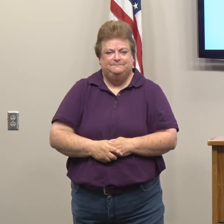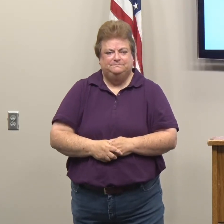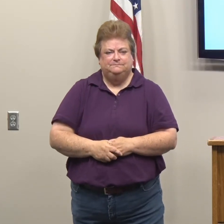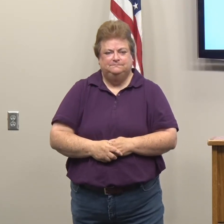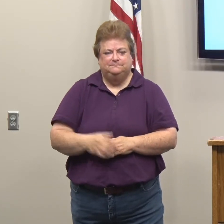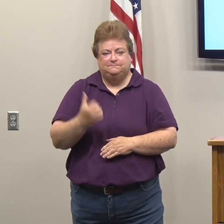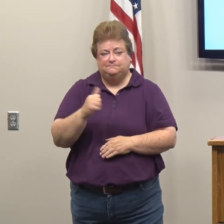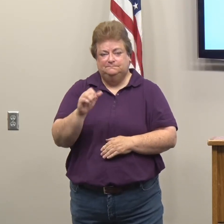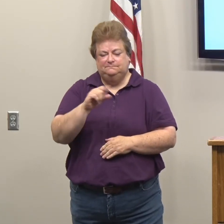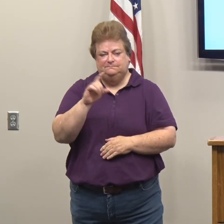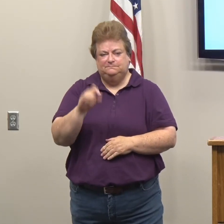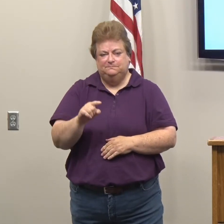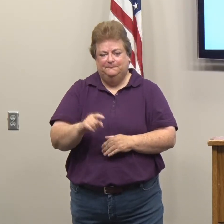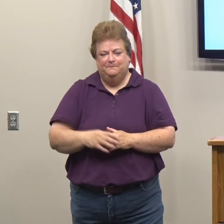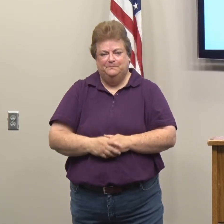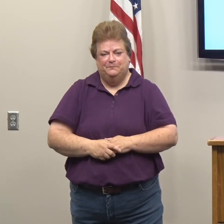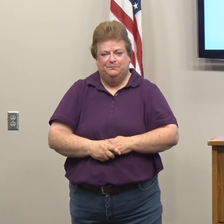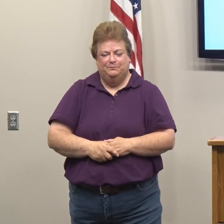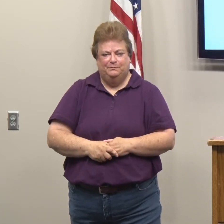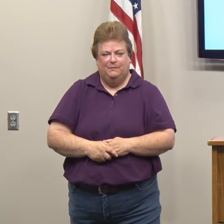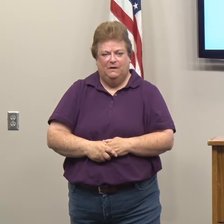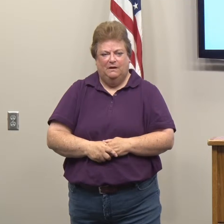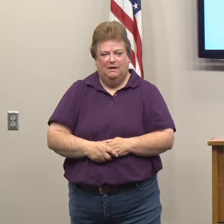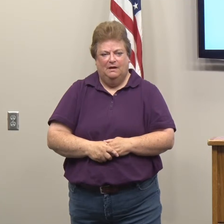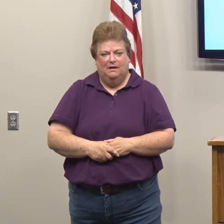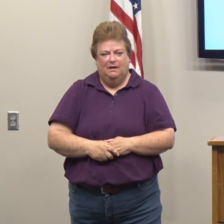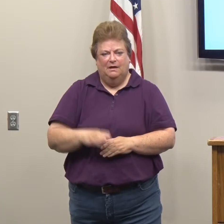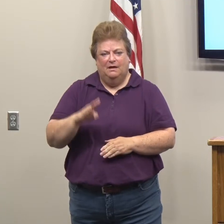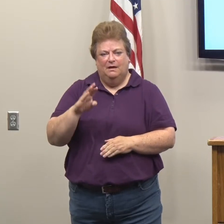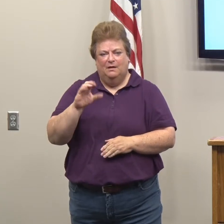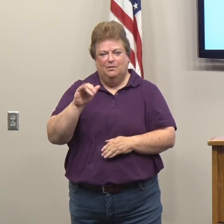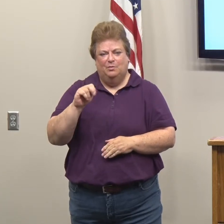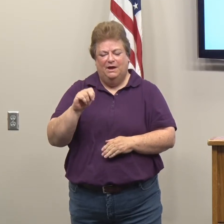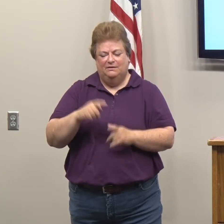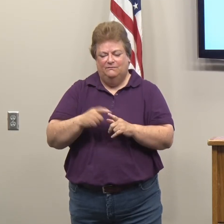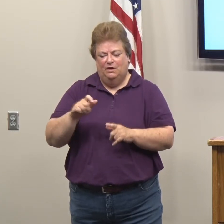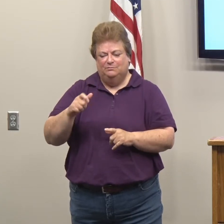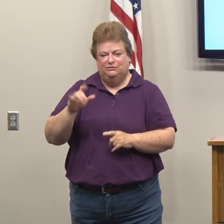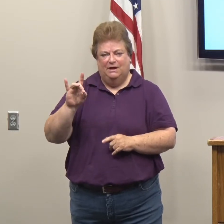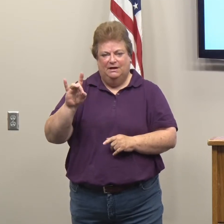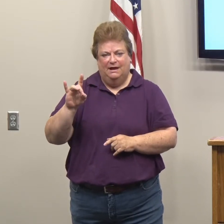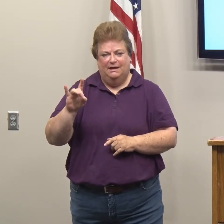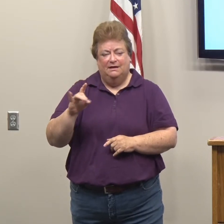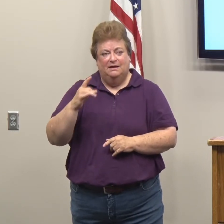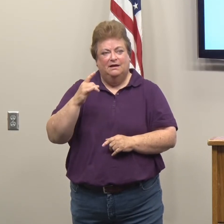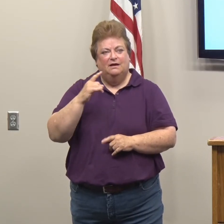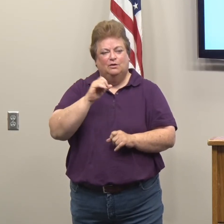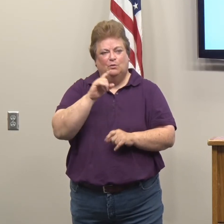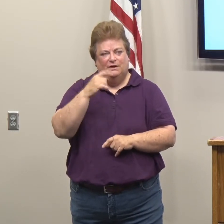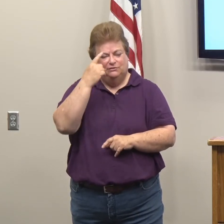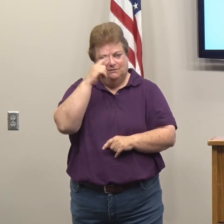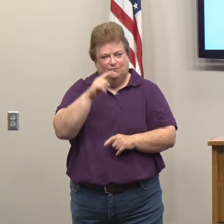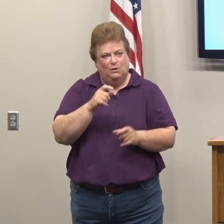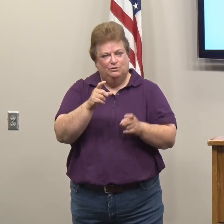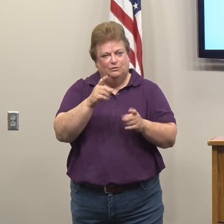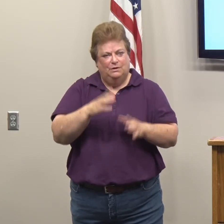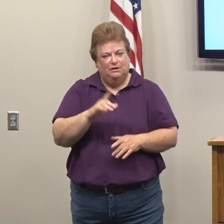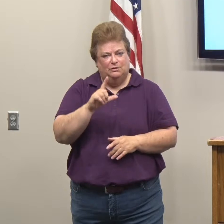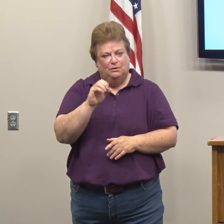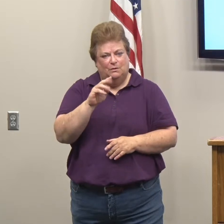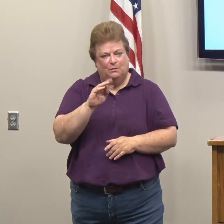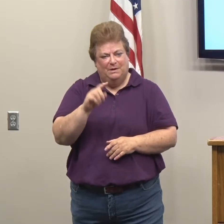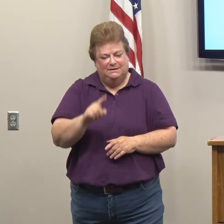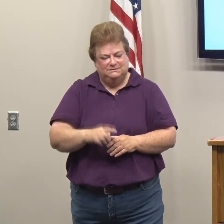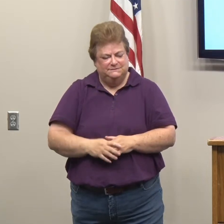Any questions from the media today? This is Brent from Channel 8. I have a question for Director Lopez. All right, she'll be right here.